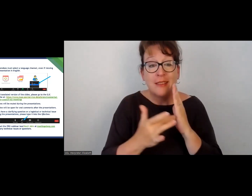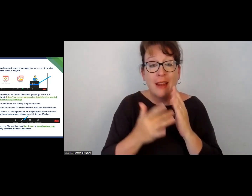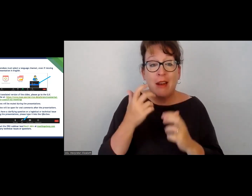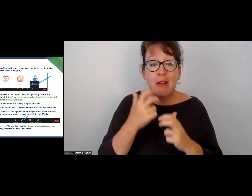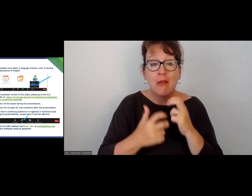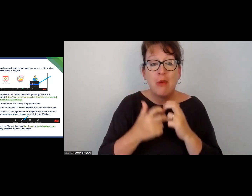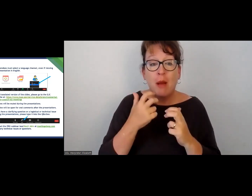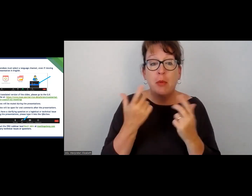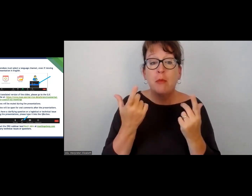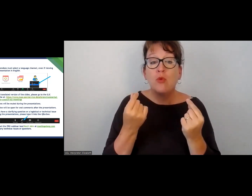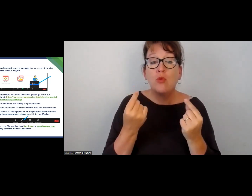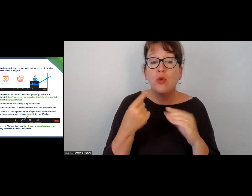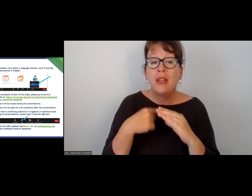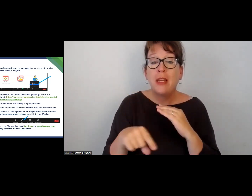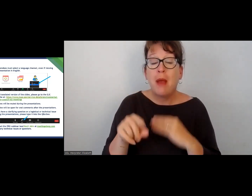an email to